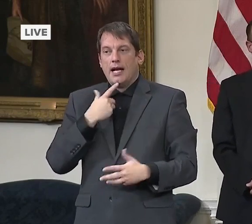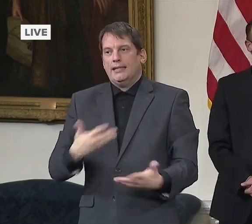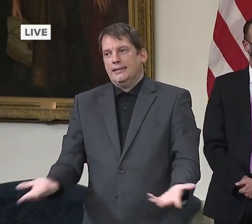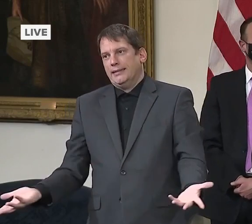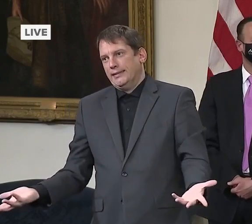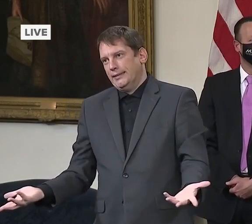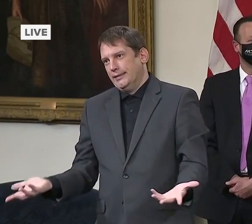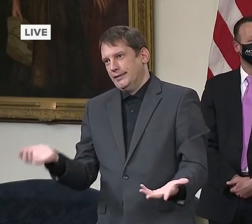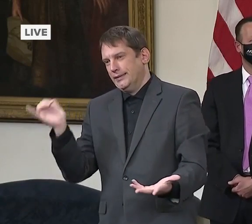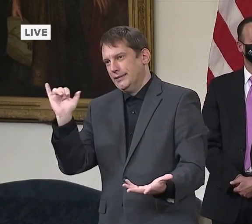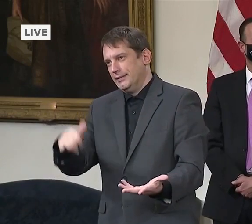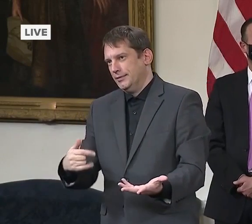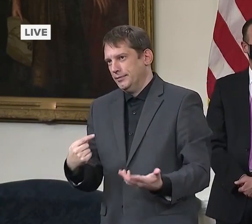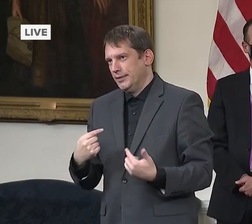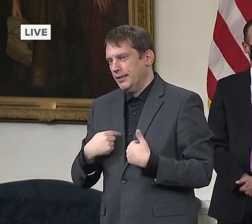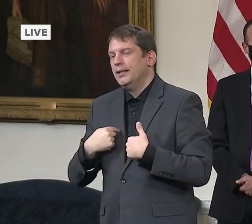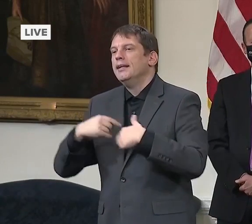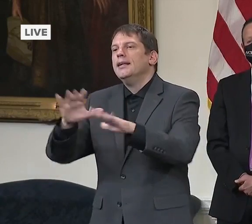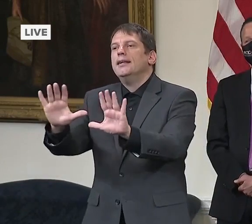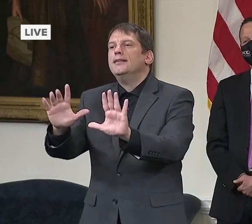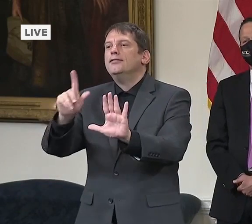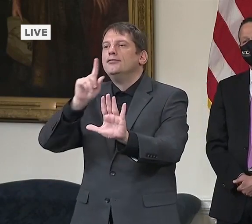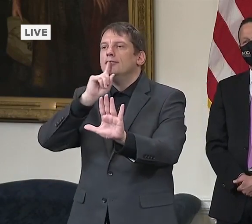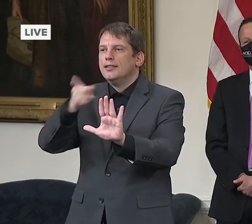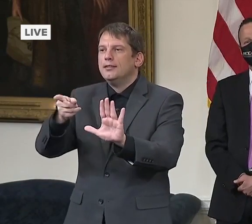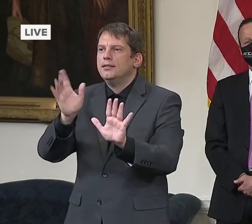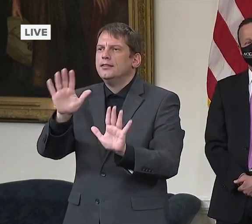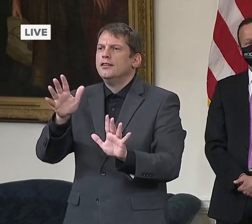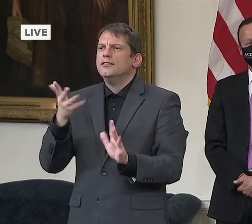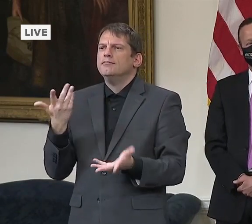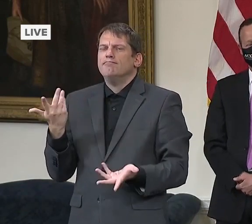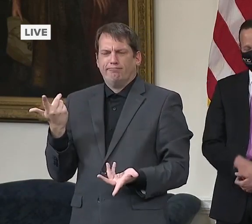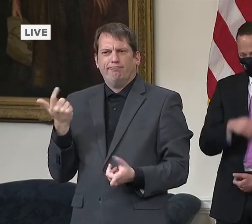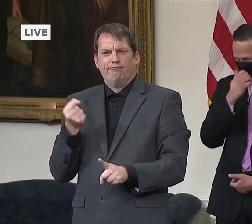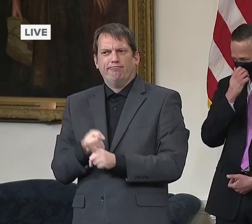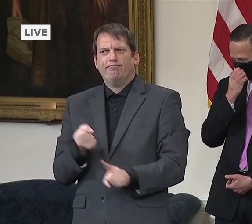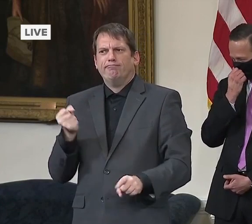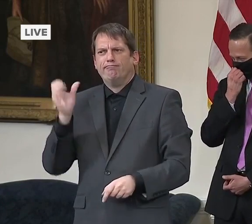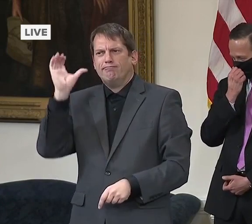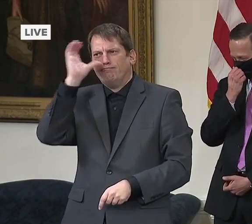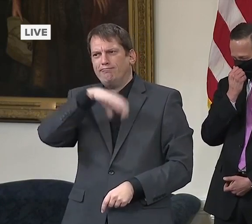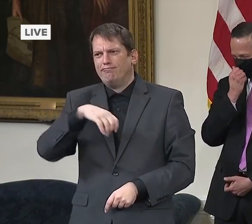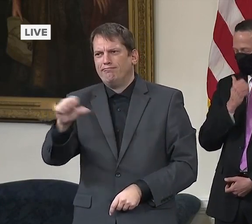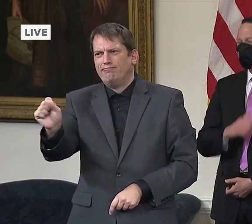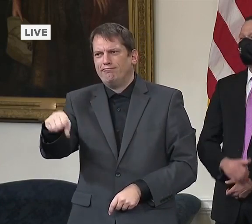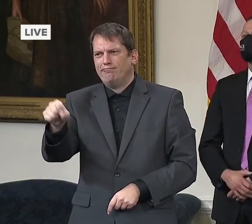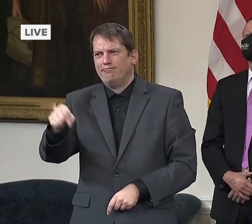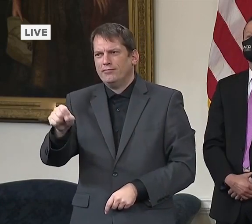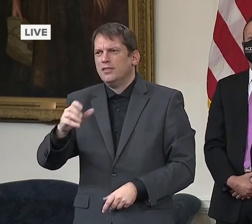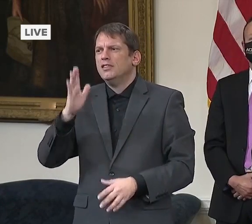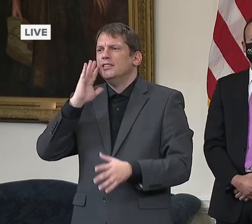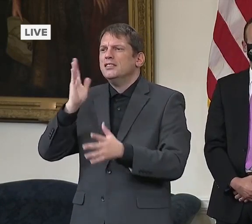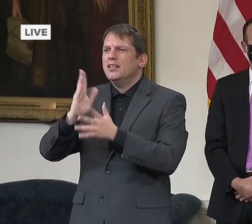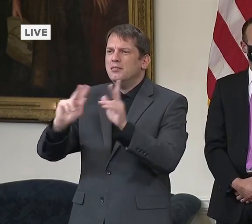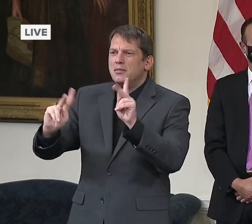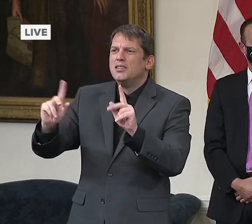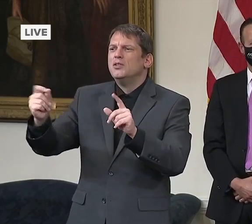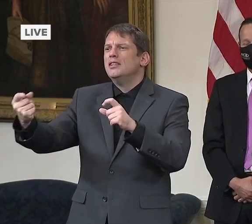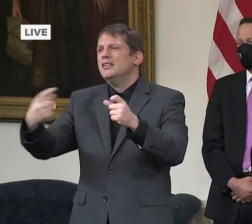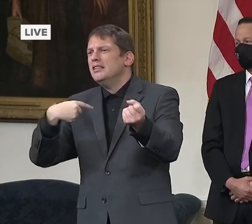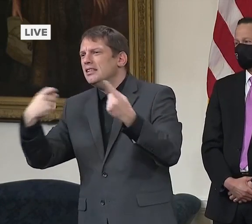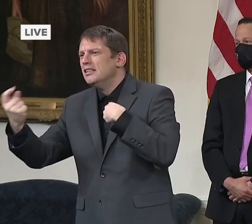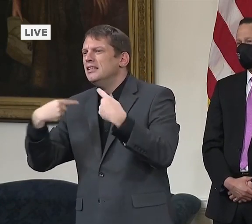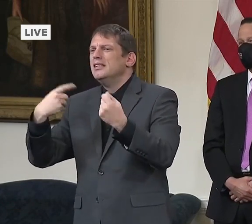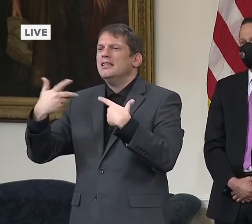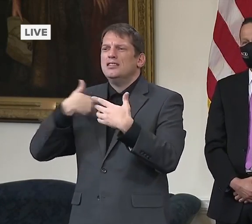first of all, it's very unusual. I mean, I do try to engage with people as they ask questions or express